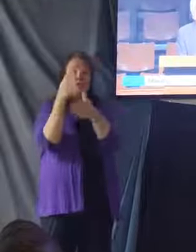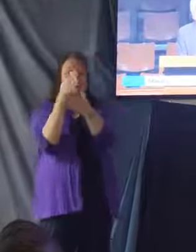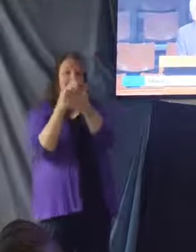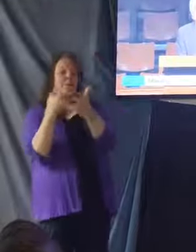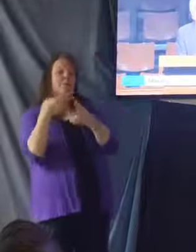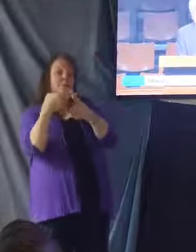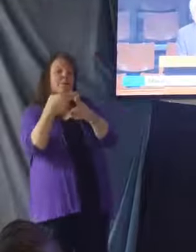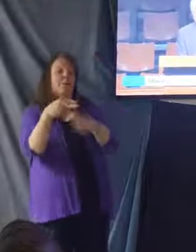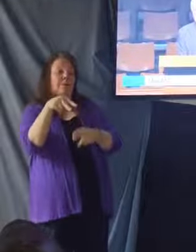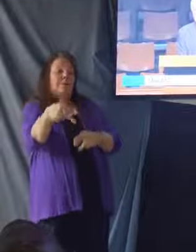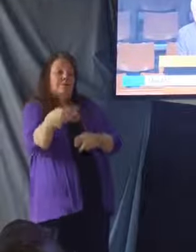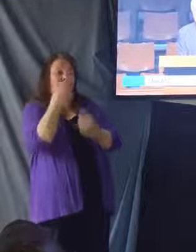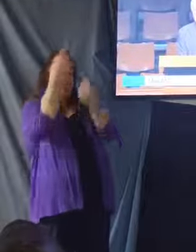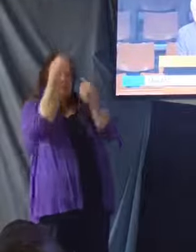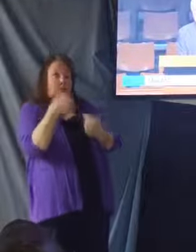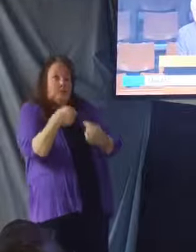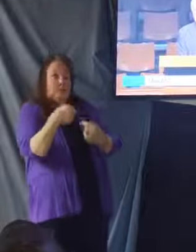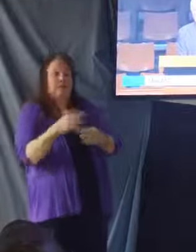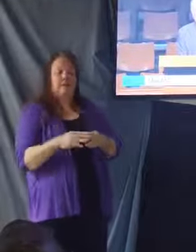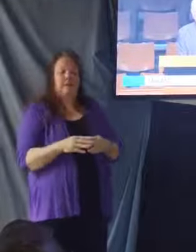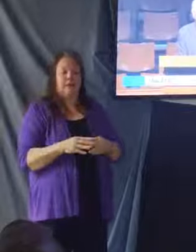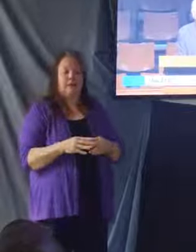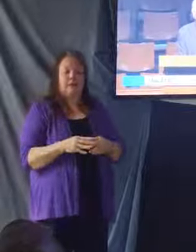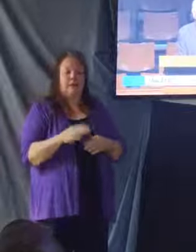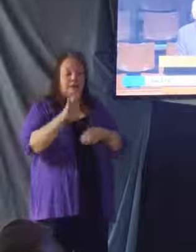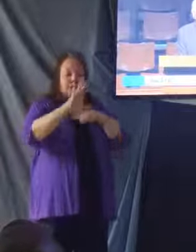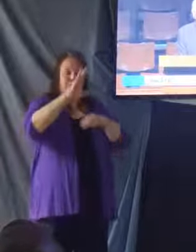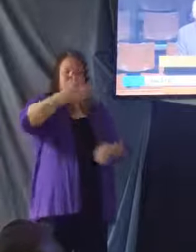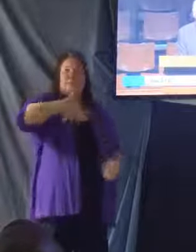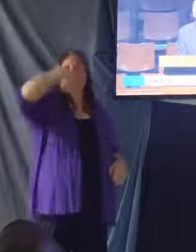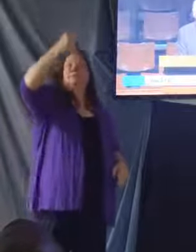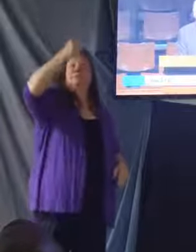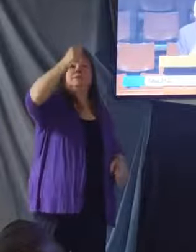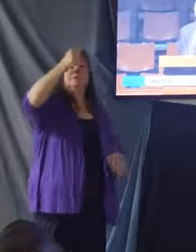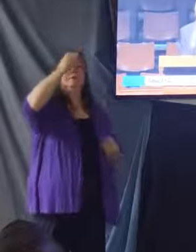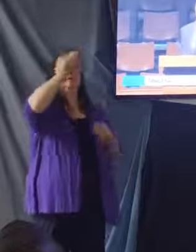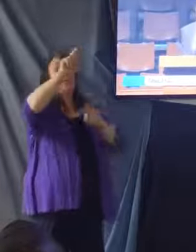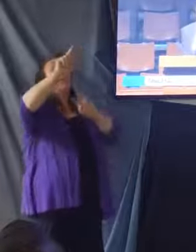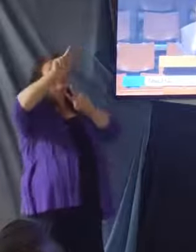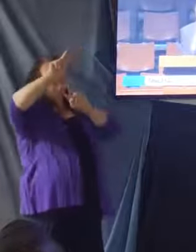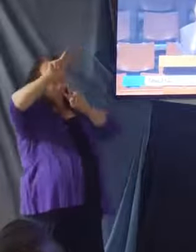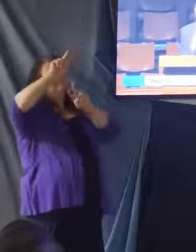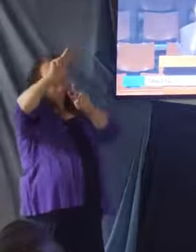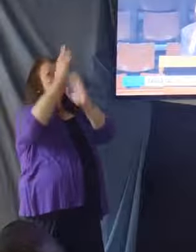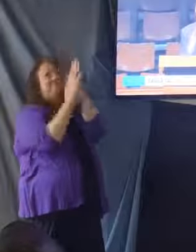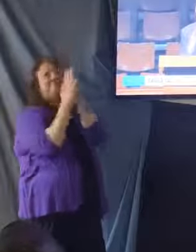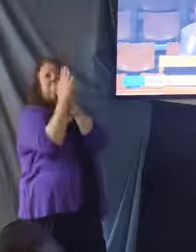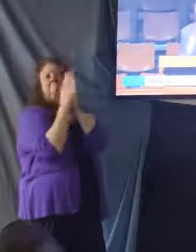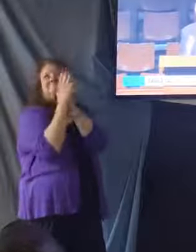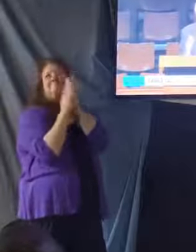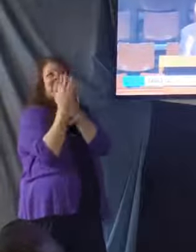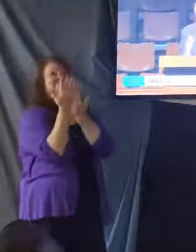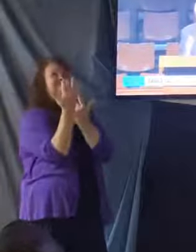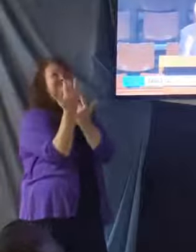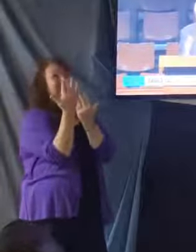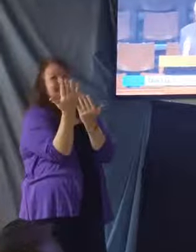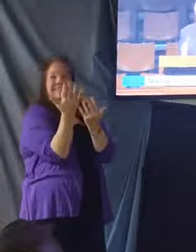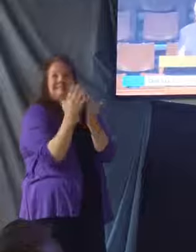of what we call the second coming, at the rapture of the church, looking with eagerness,